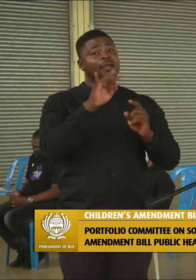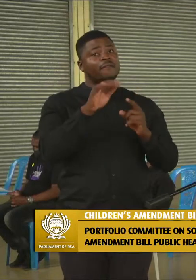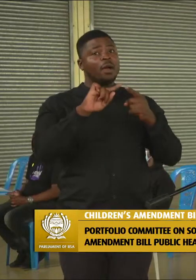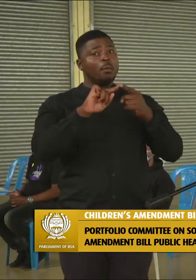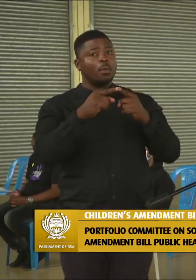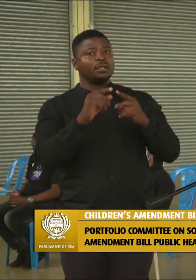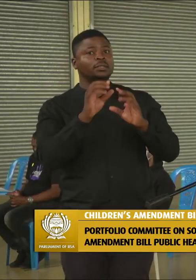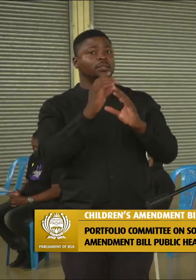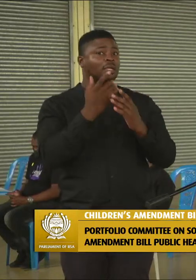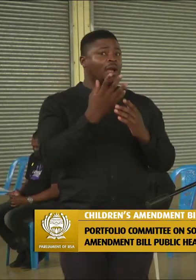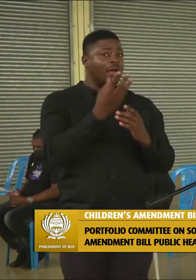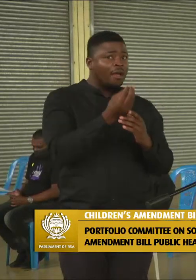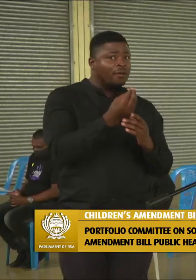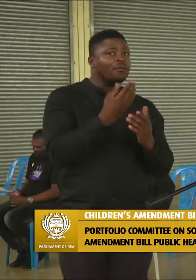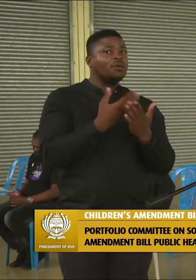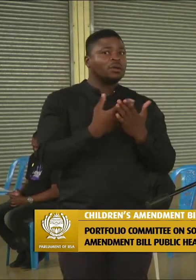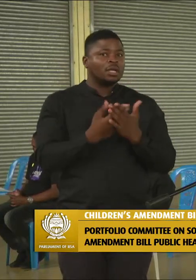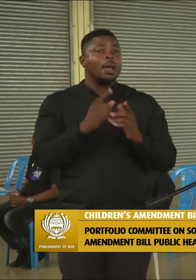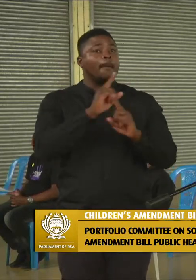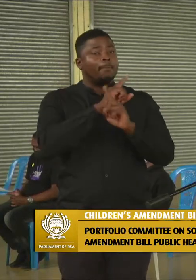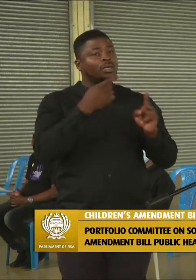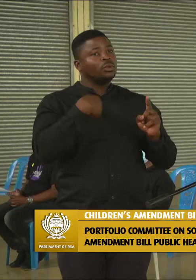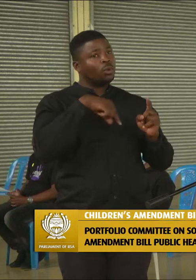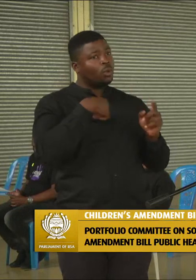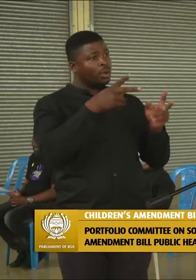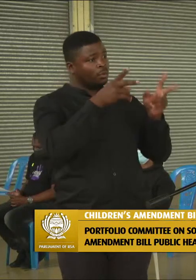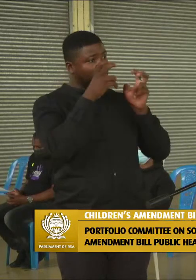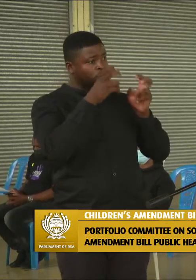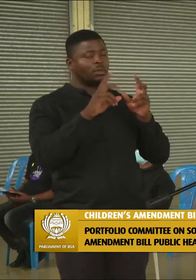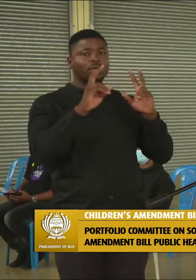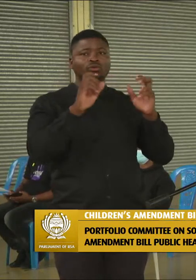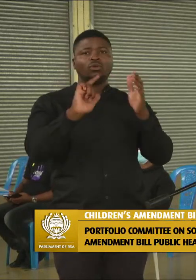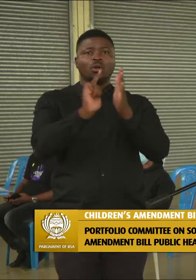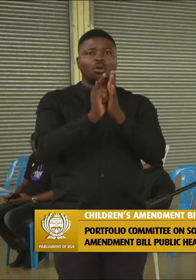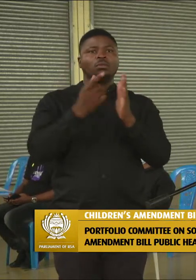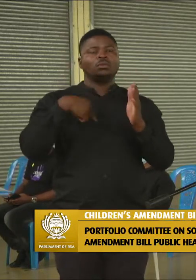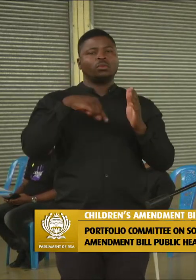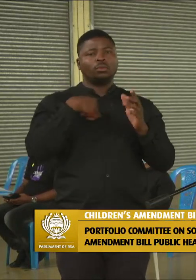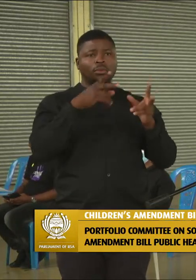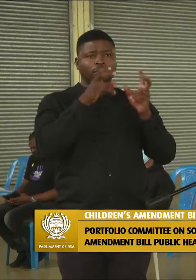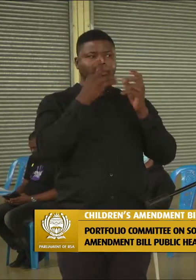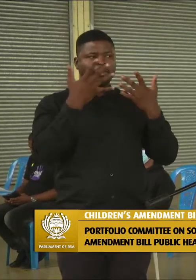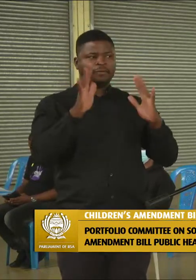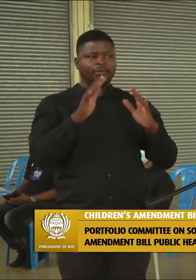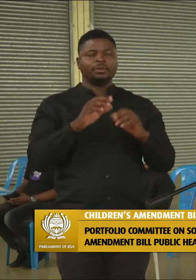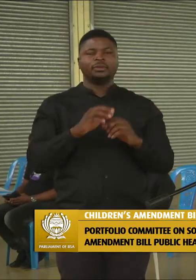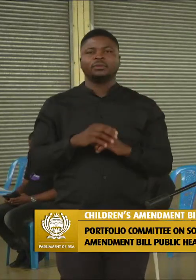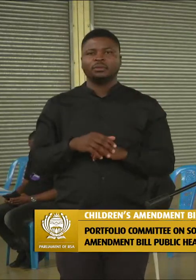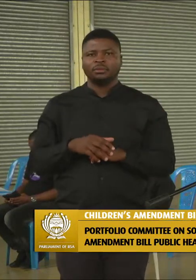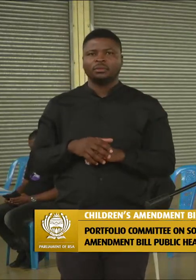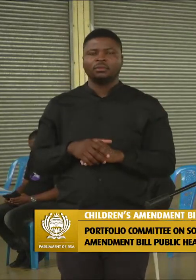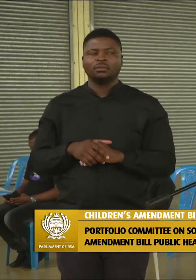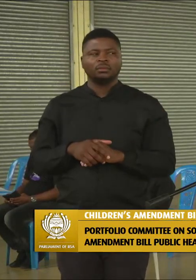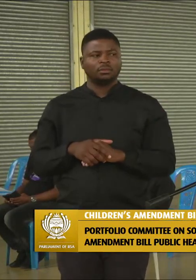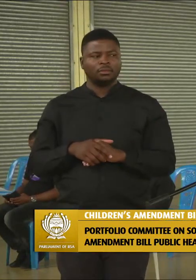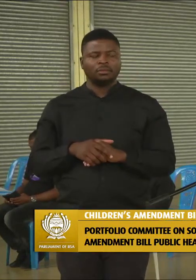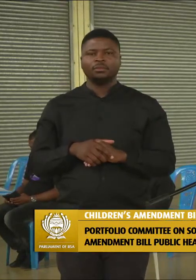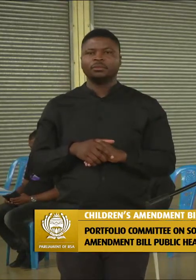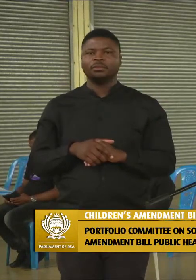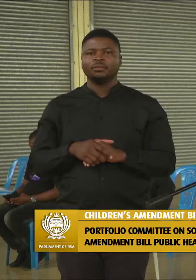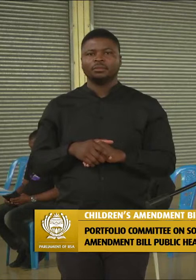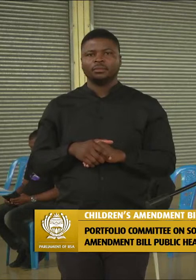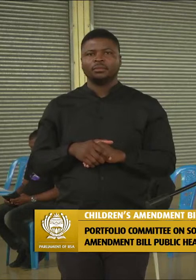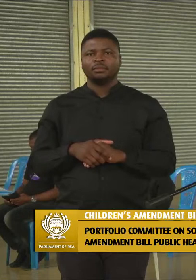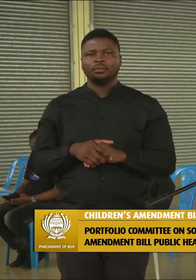ngena kuyona sesikuvile siyibambile umthetho le. Okay. Input yakho. Ukuvikeleka kweingane noma